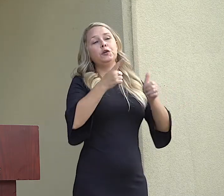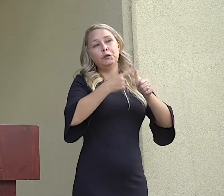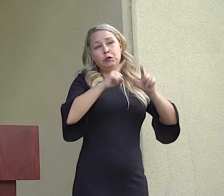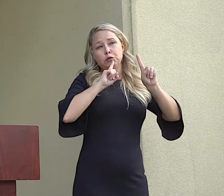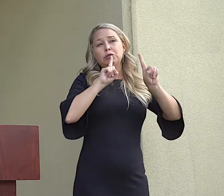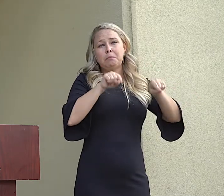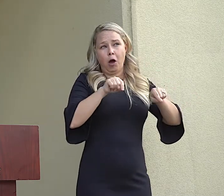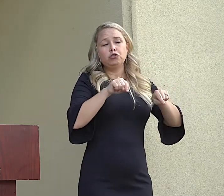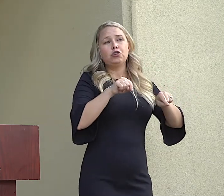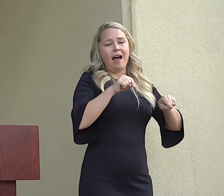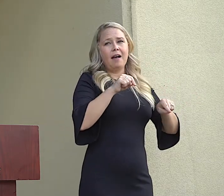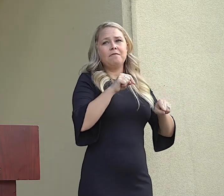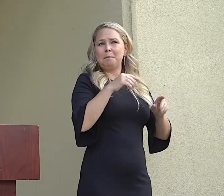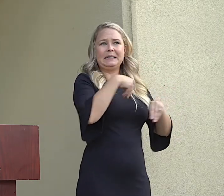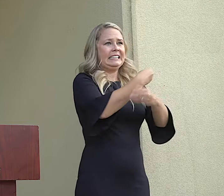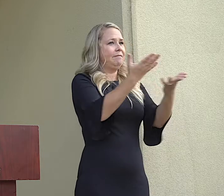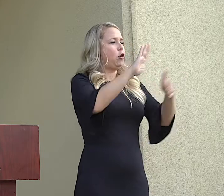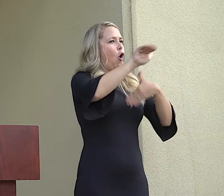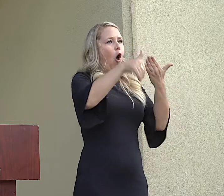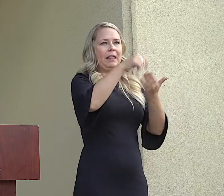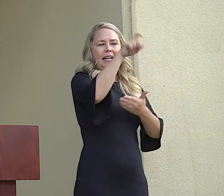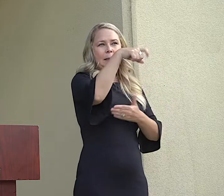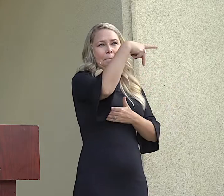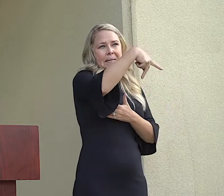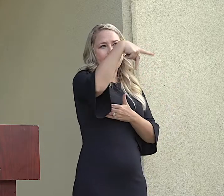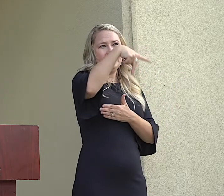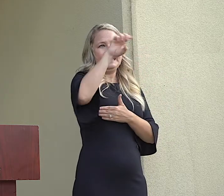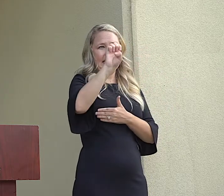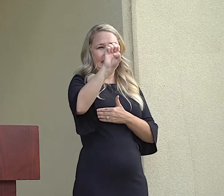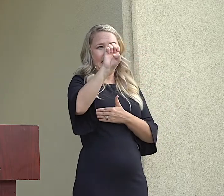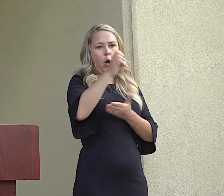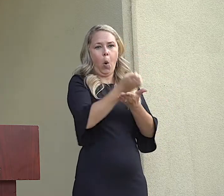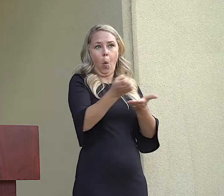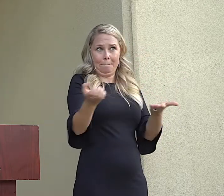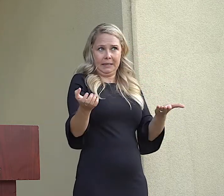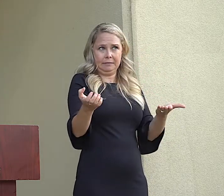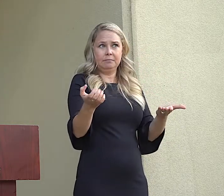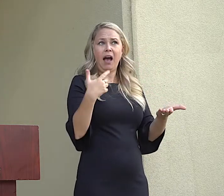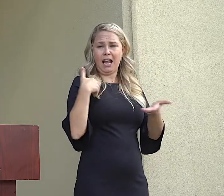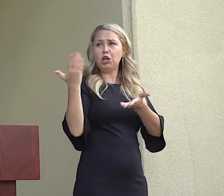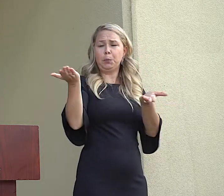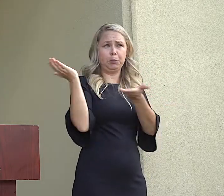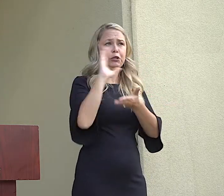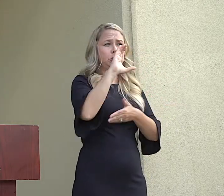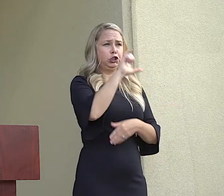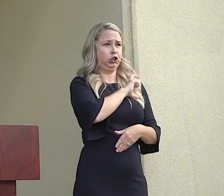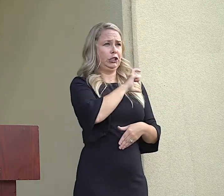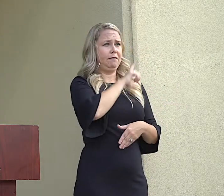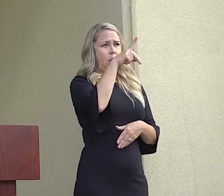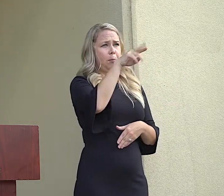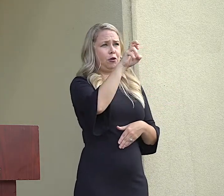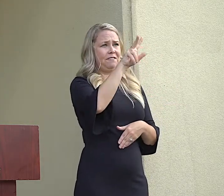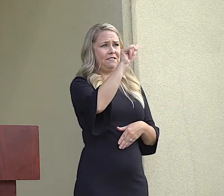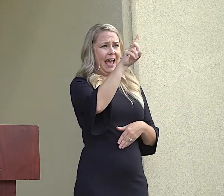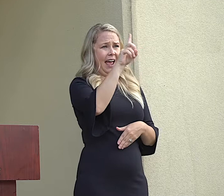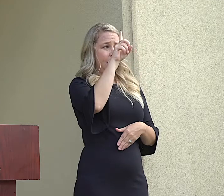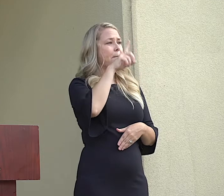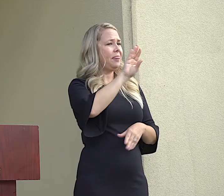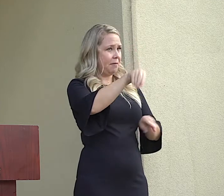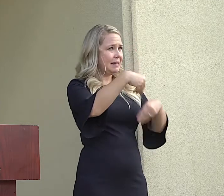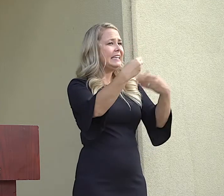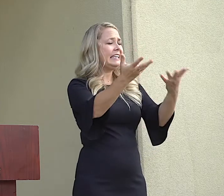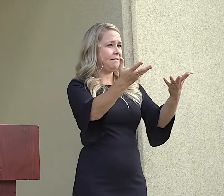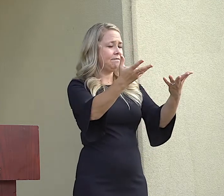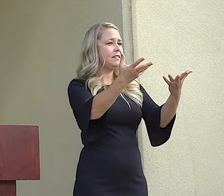responders have been given all the necessary PPE equipment. I can bring Chief Pravat up to discuss some of that, but they've been given the